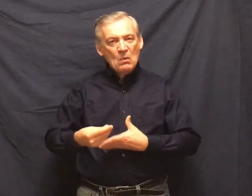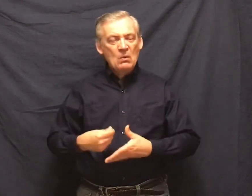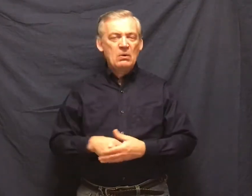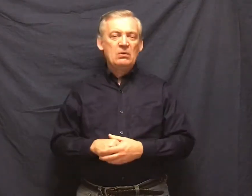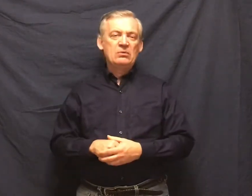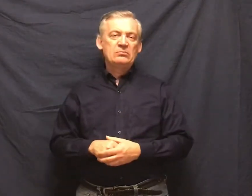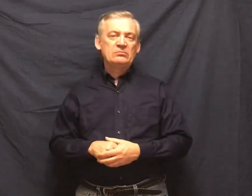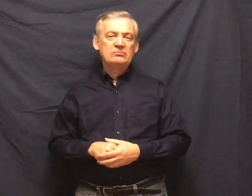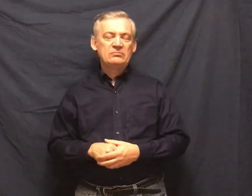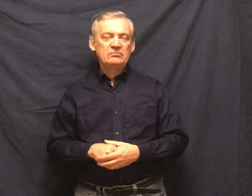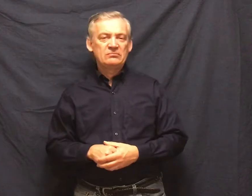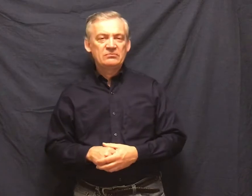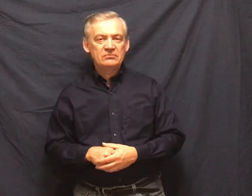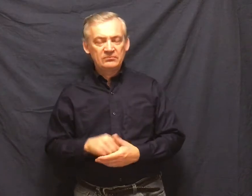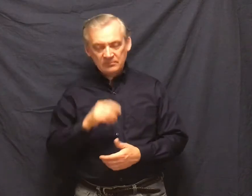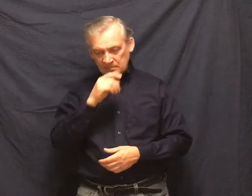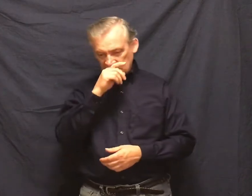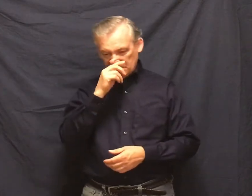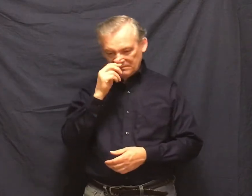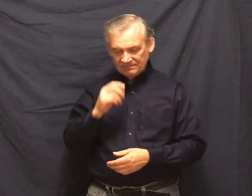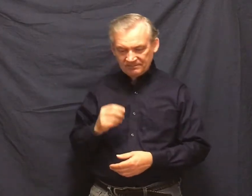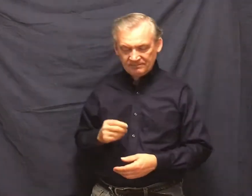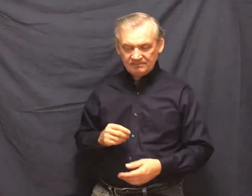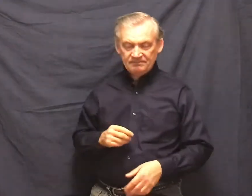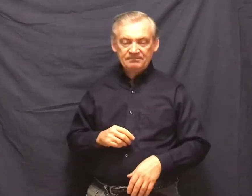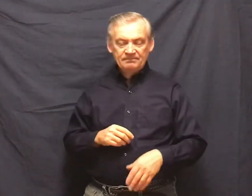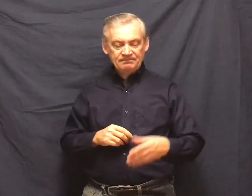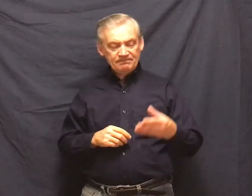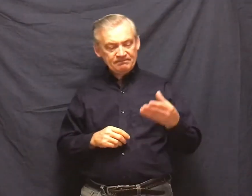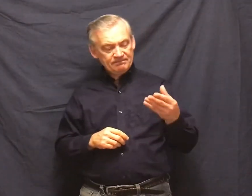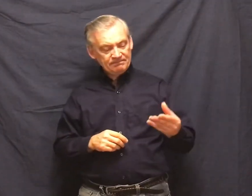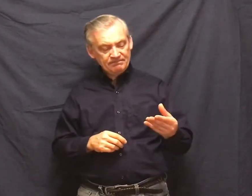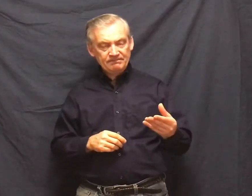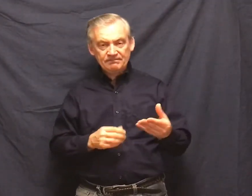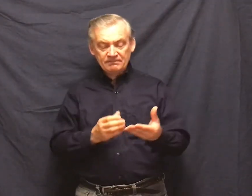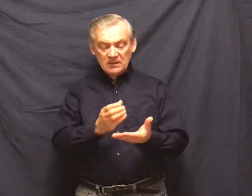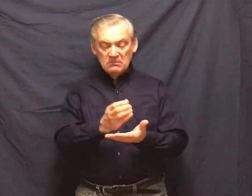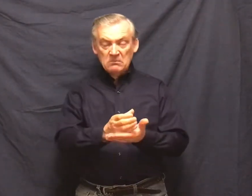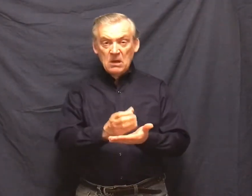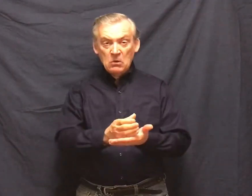In one hand he held a bottle of liniment, and with the other he rubbed his spine.